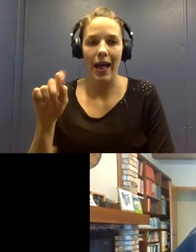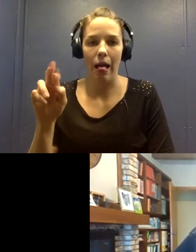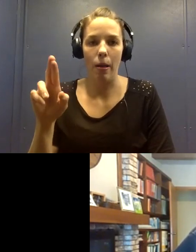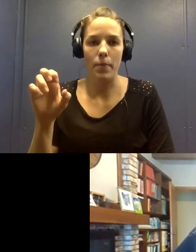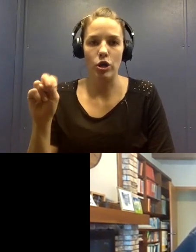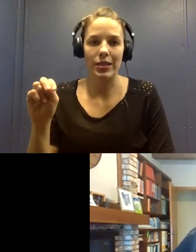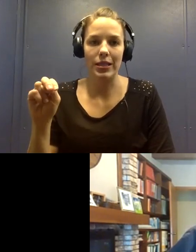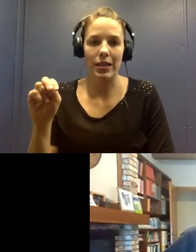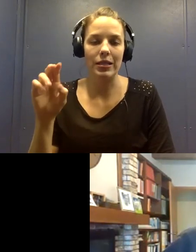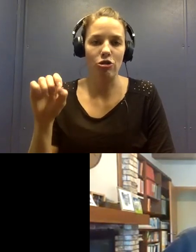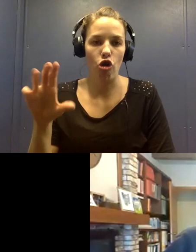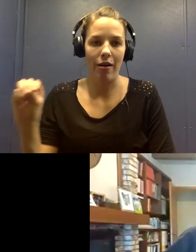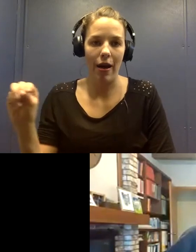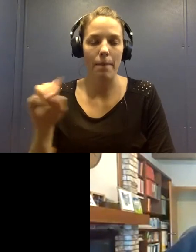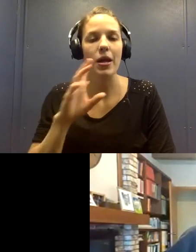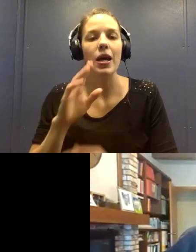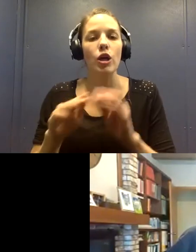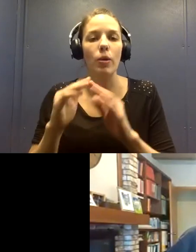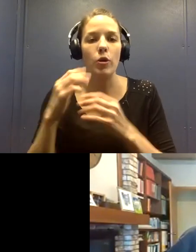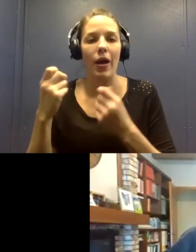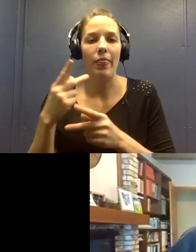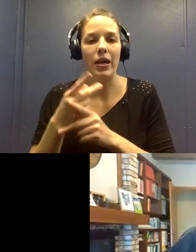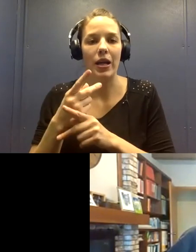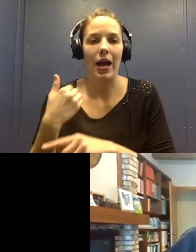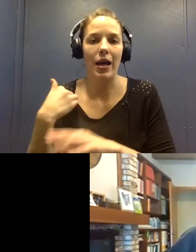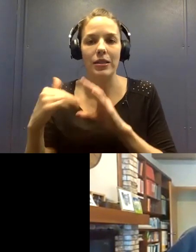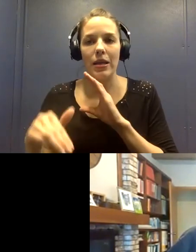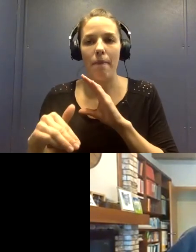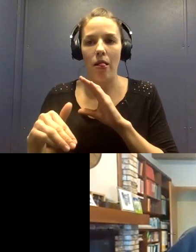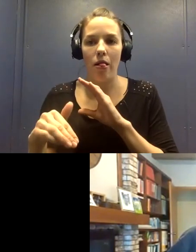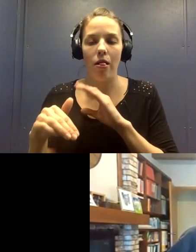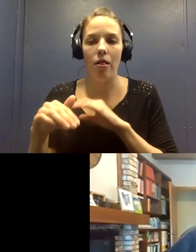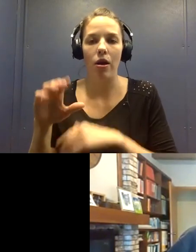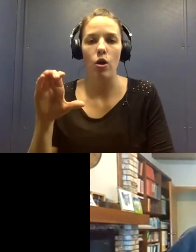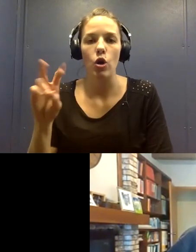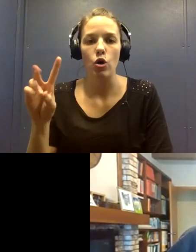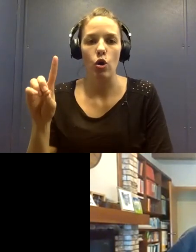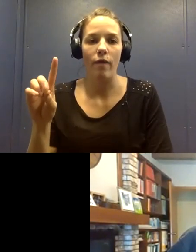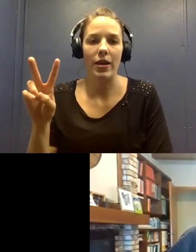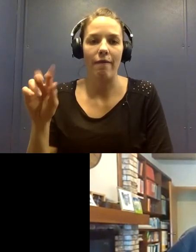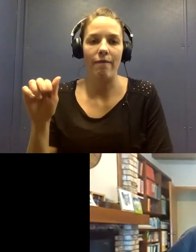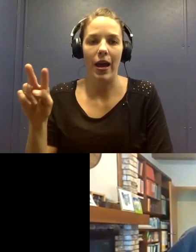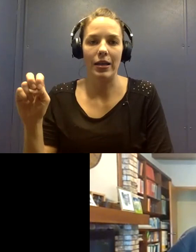Albertsons.com, and Community Healthcare has an email that is